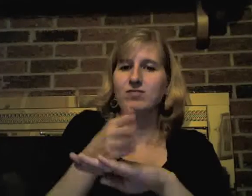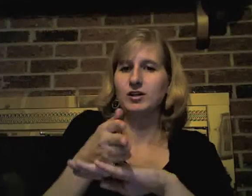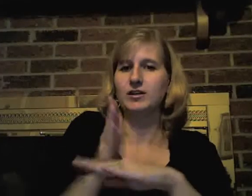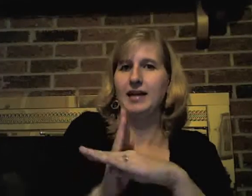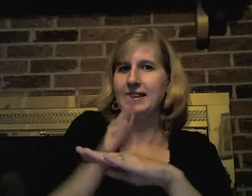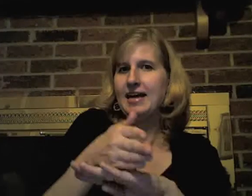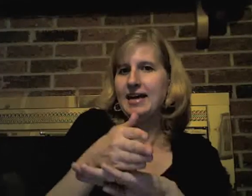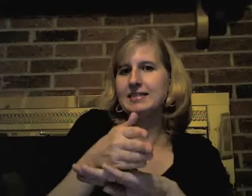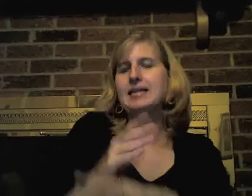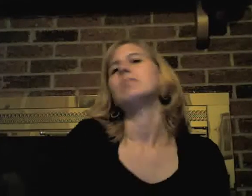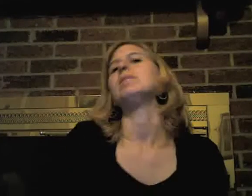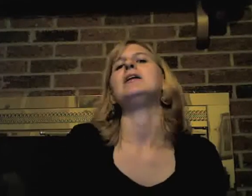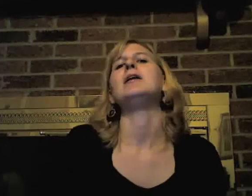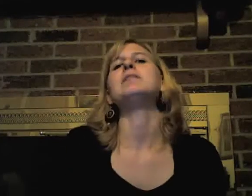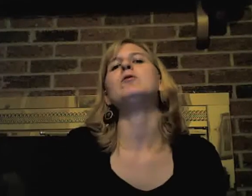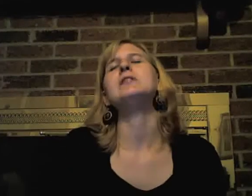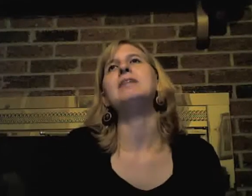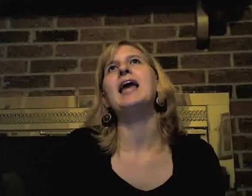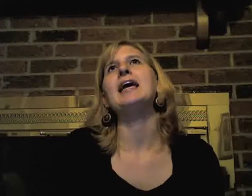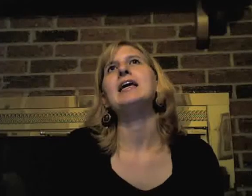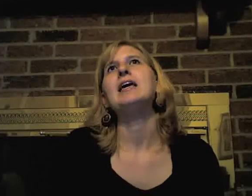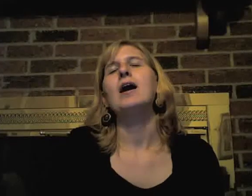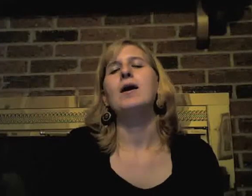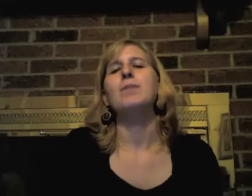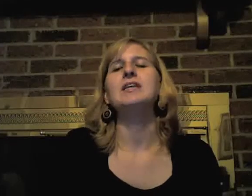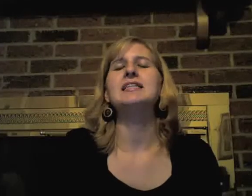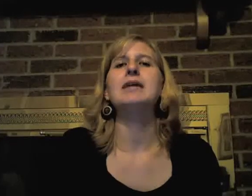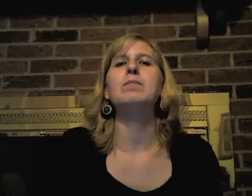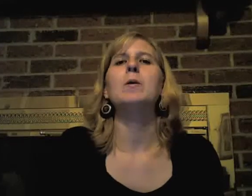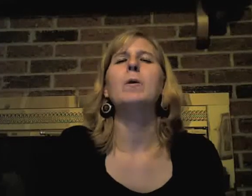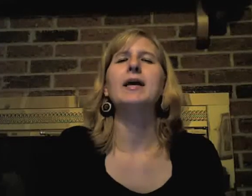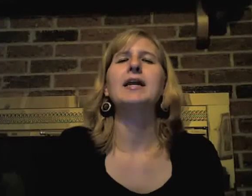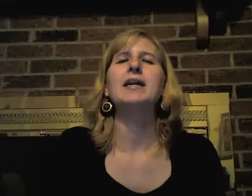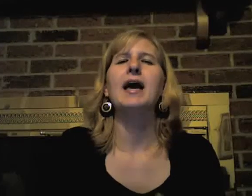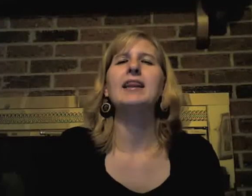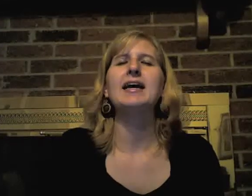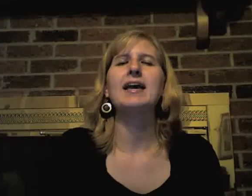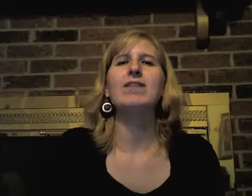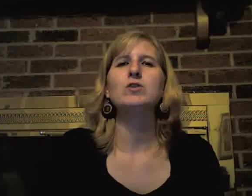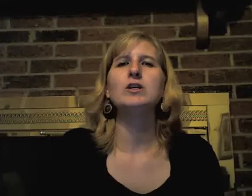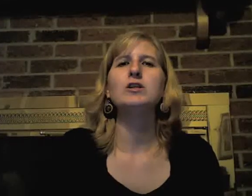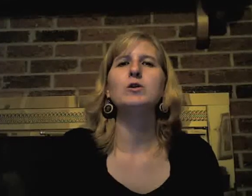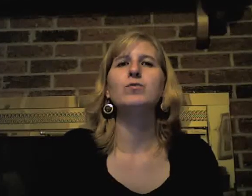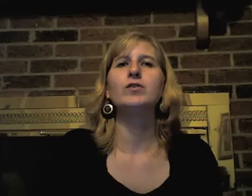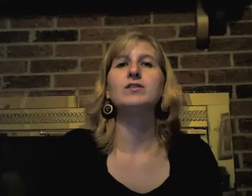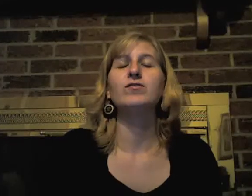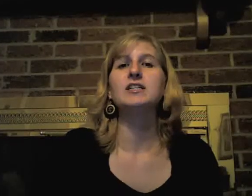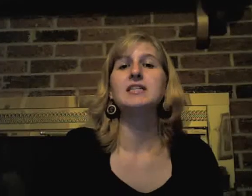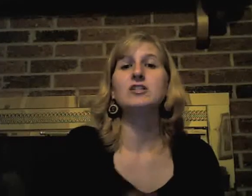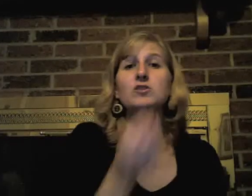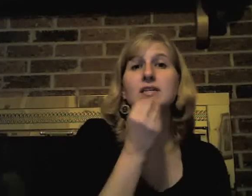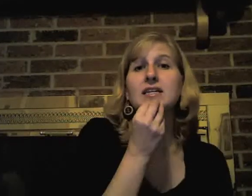this. But it's supposed to mean like the example in, I think I gave it in Unit 2, for instance, you eat,